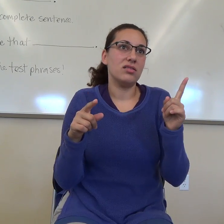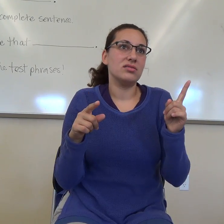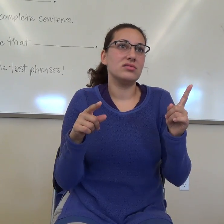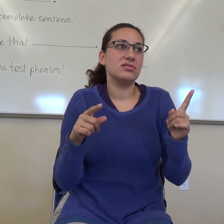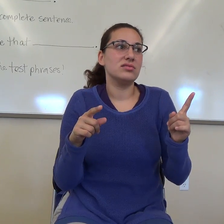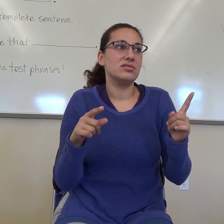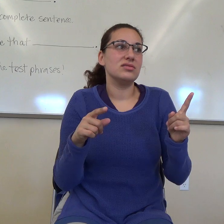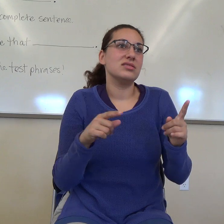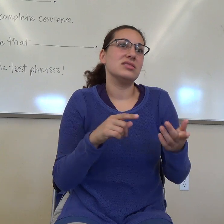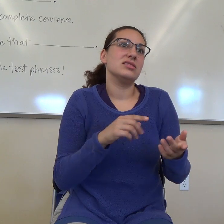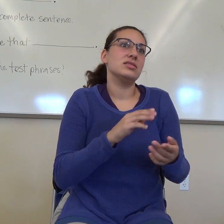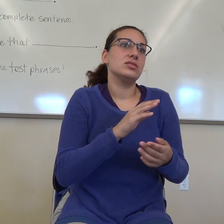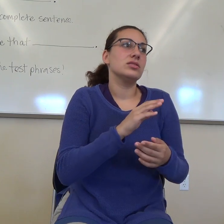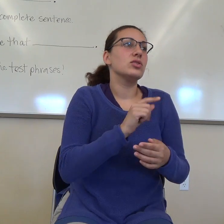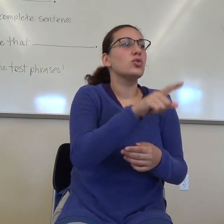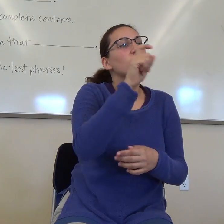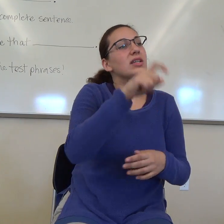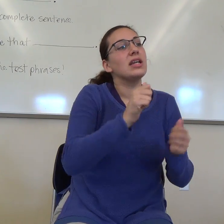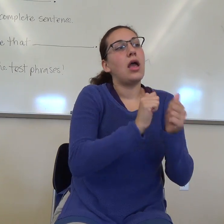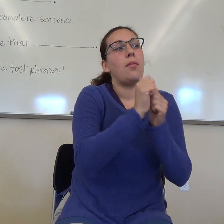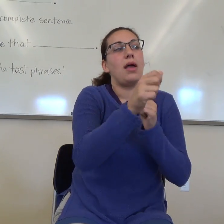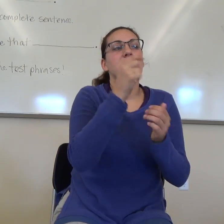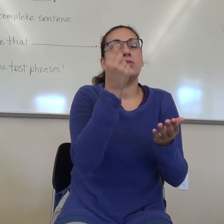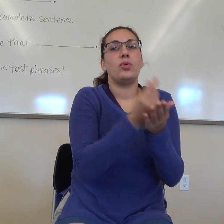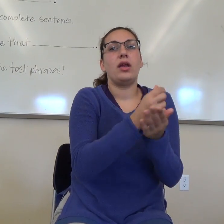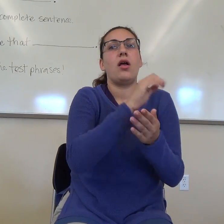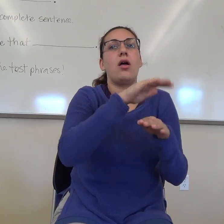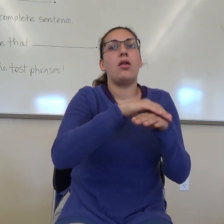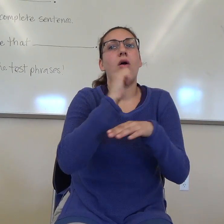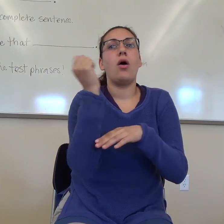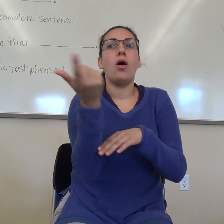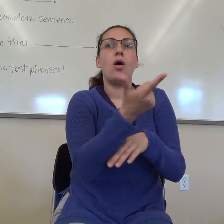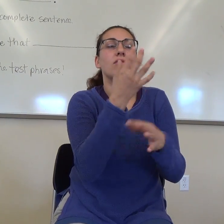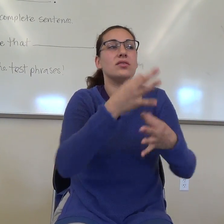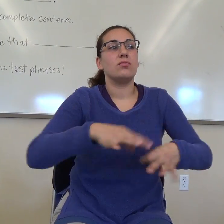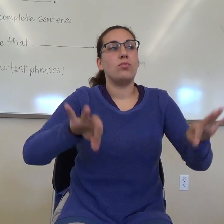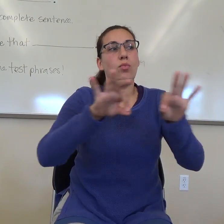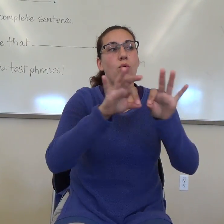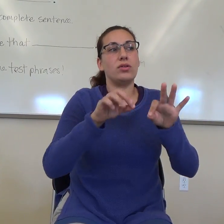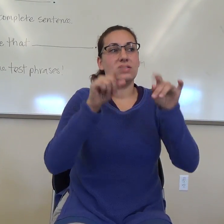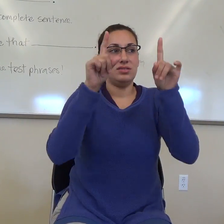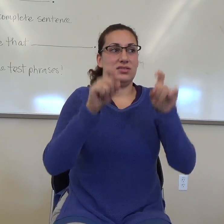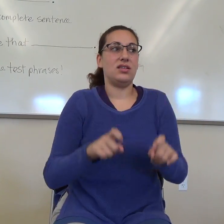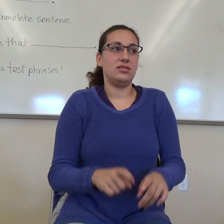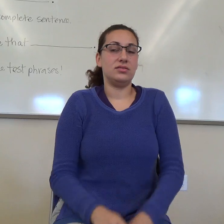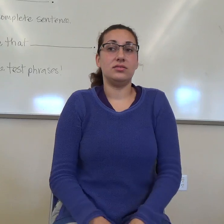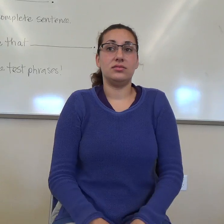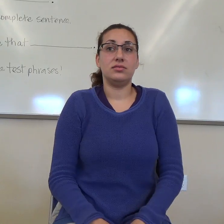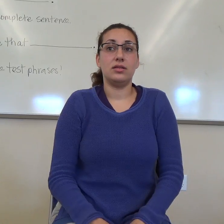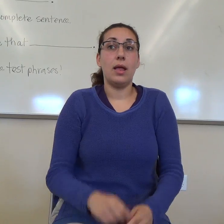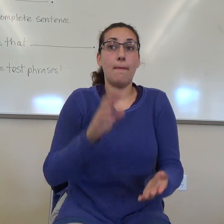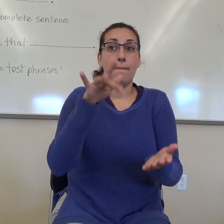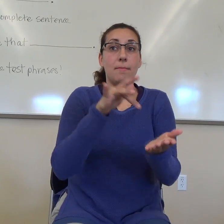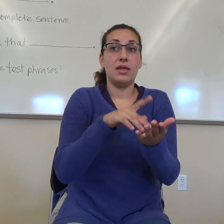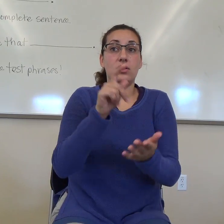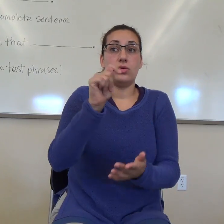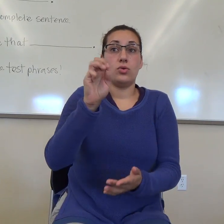to have a passing grade on all the major parts of the class, and the midterm is one of those parts.